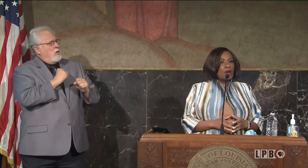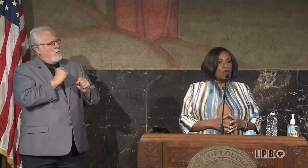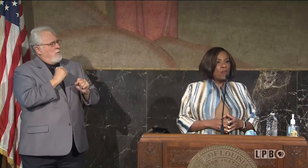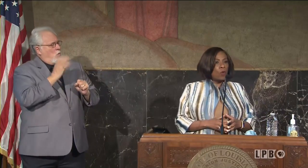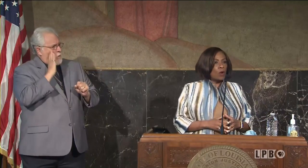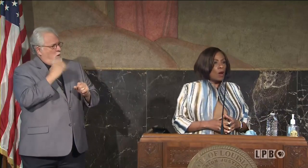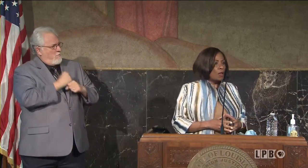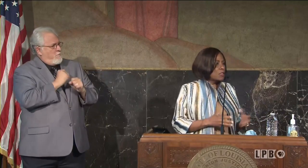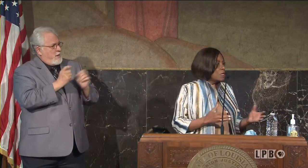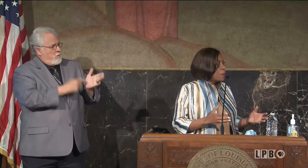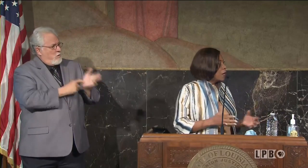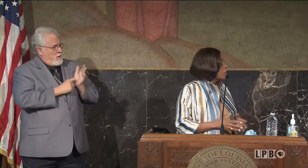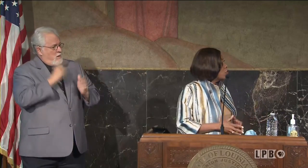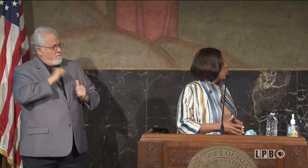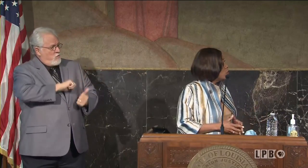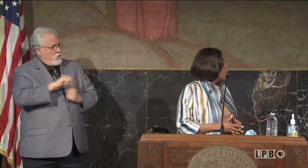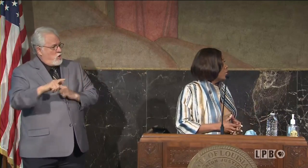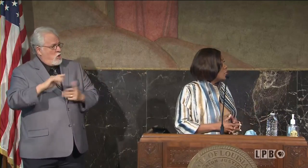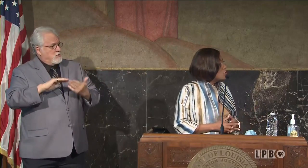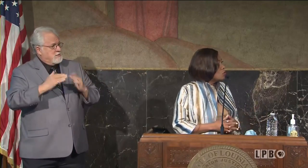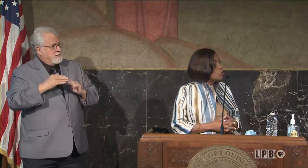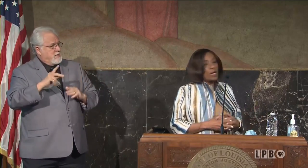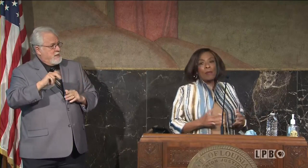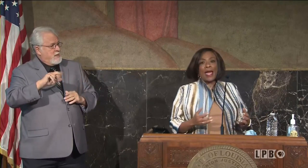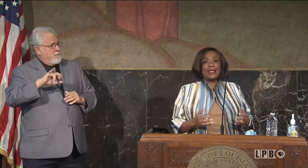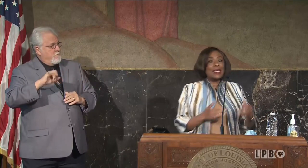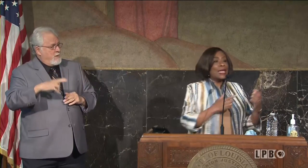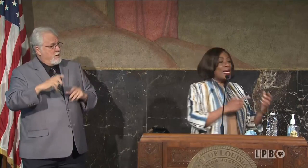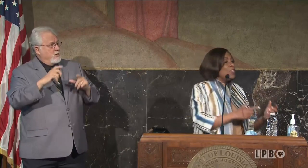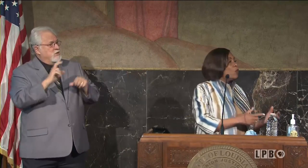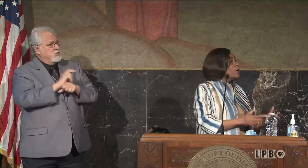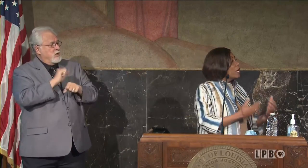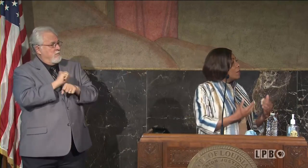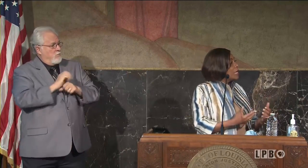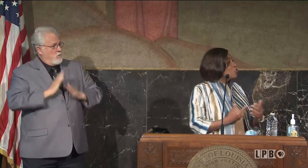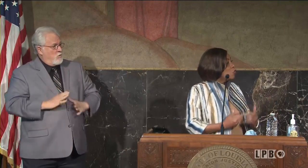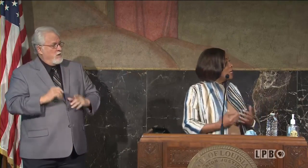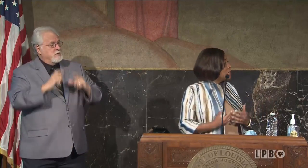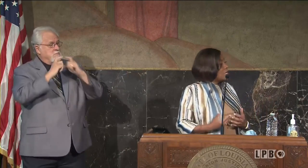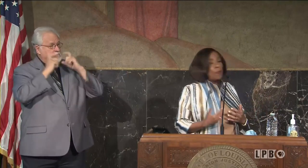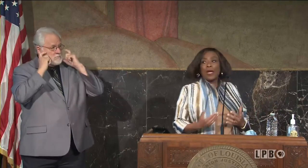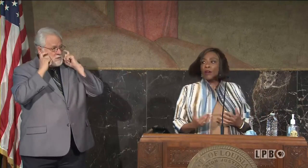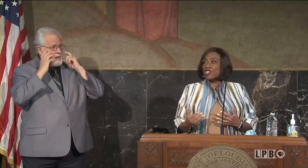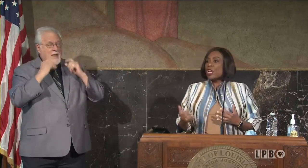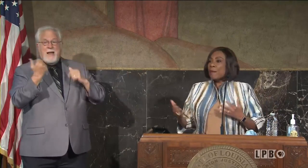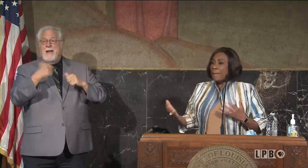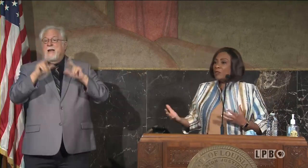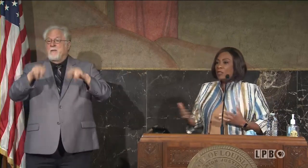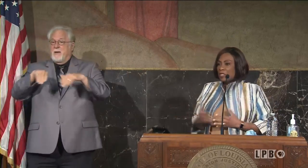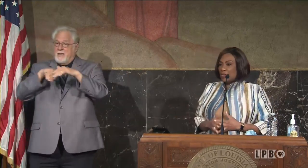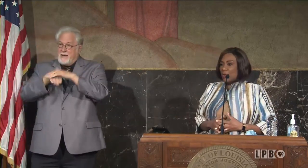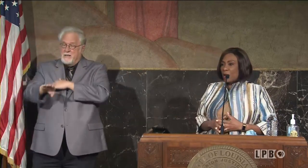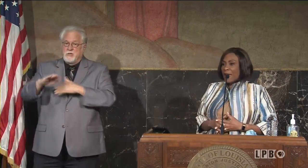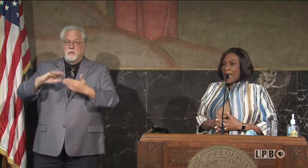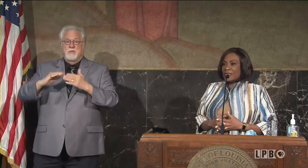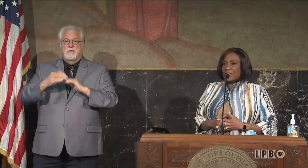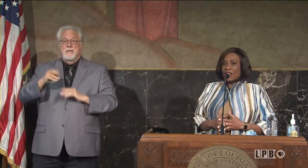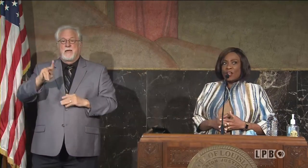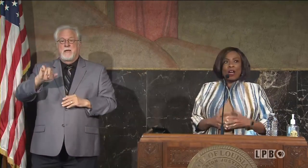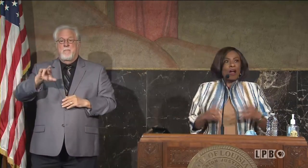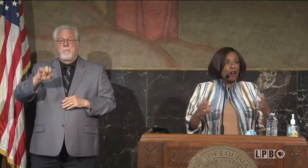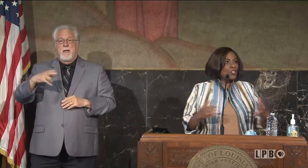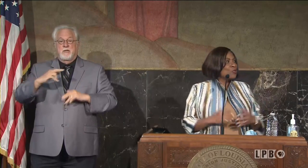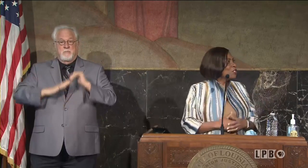requirement for all city parish employees to wear masks and anyone coming into a city parish building to wear